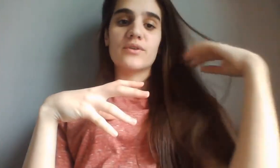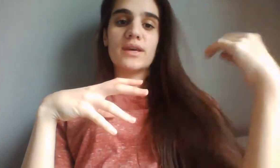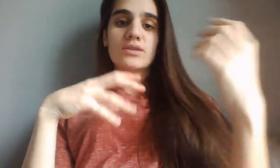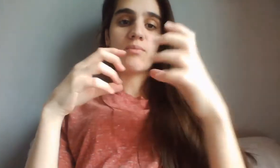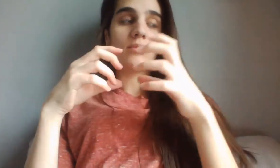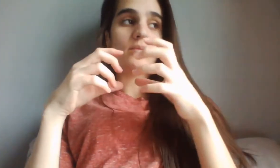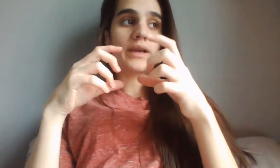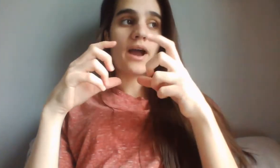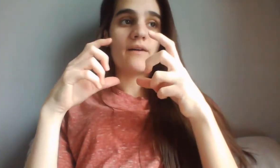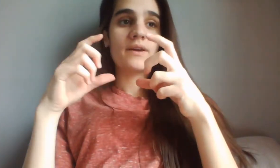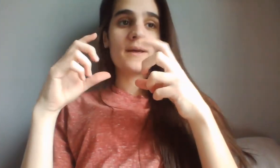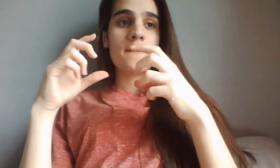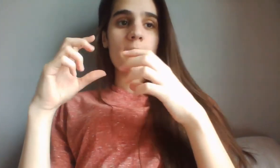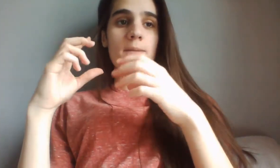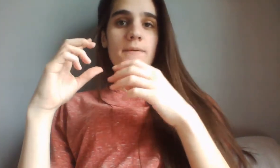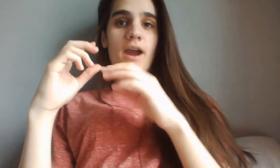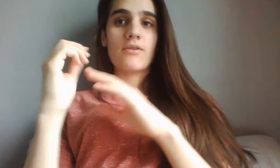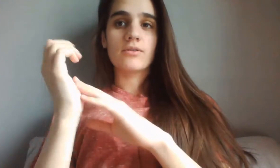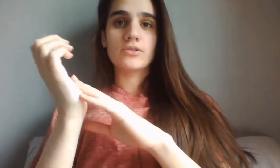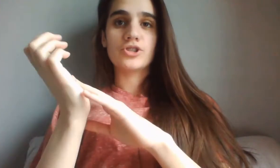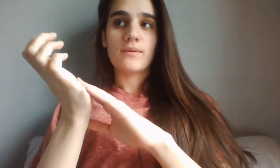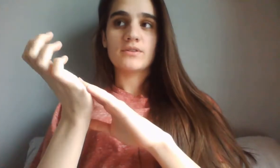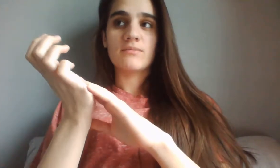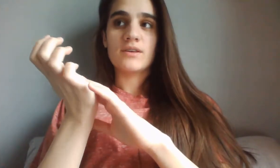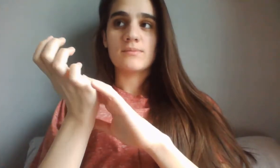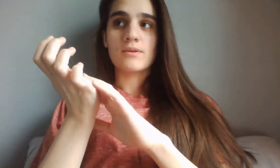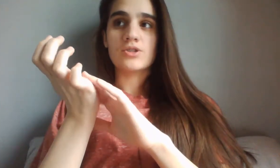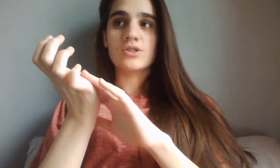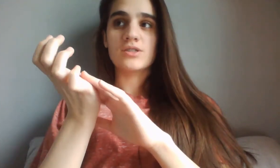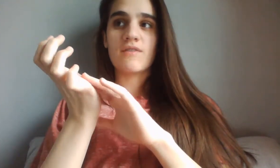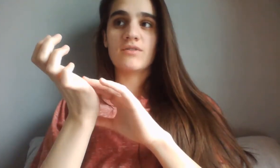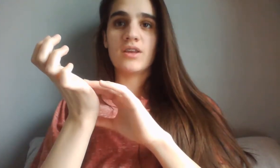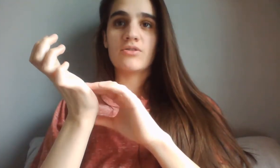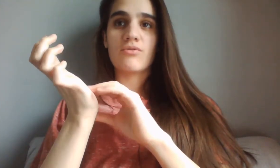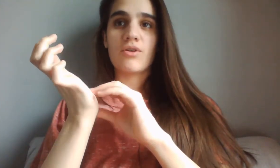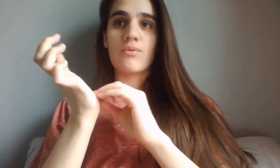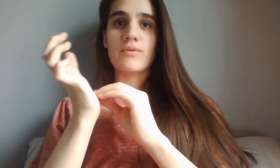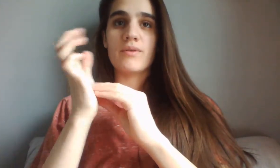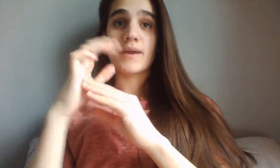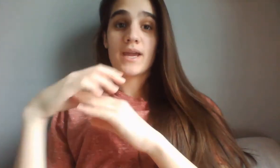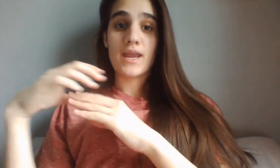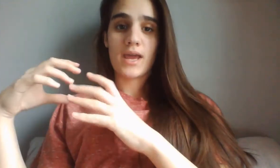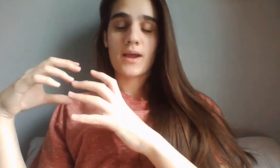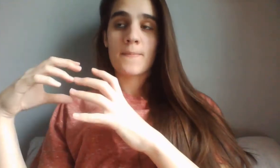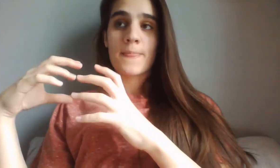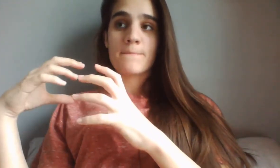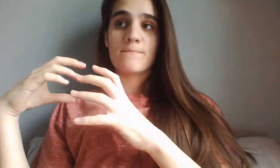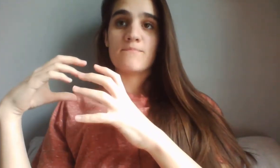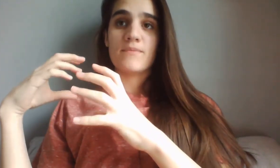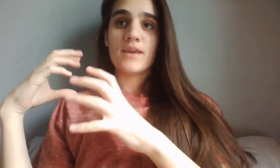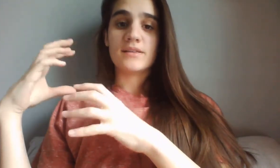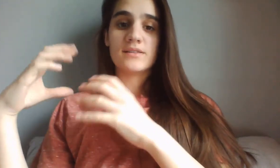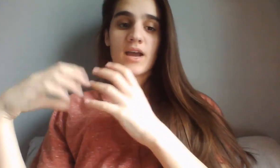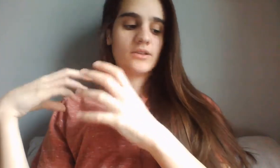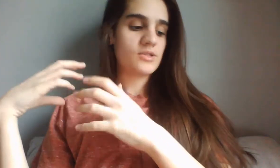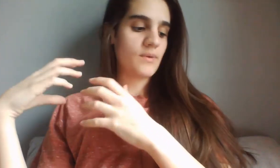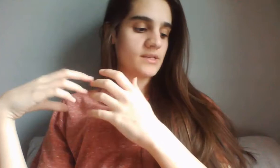this, we probably have Carol showing some of these emotions definitely through the beginning, in the silence when it's